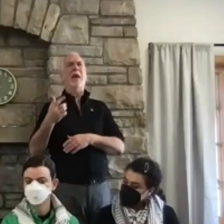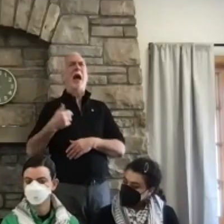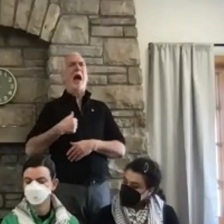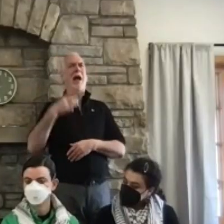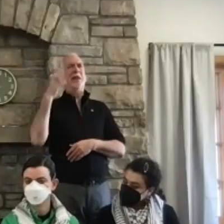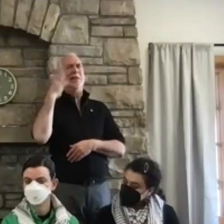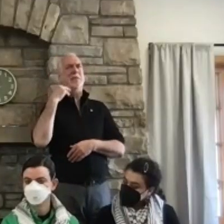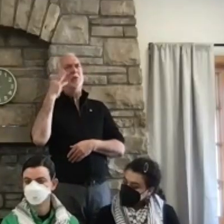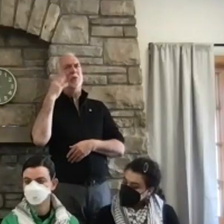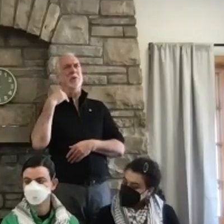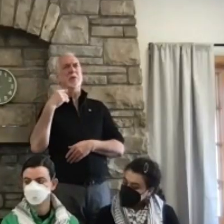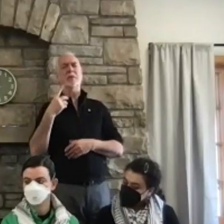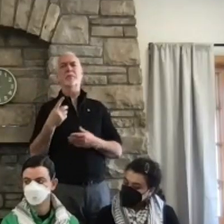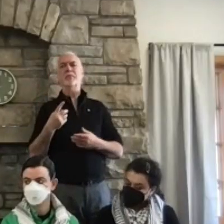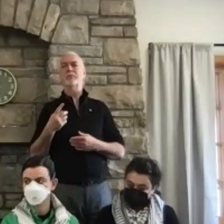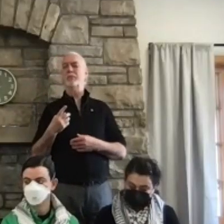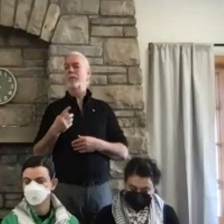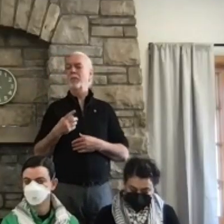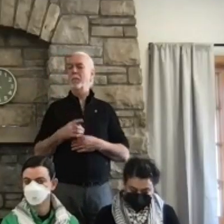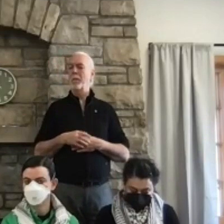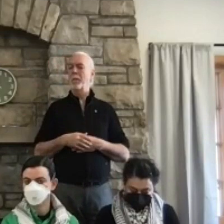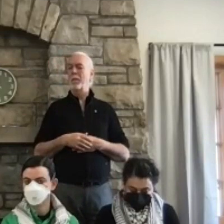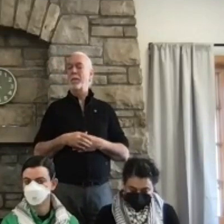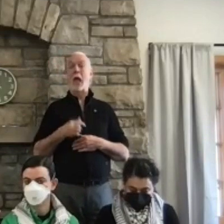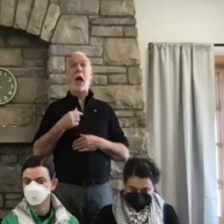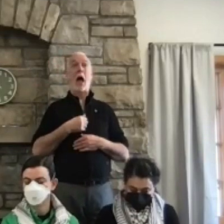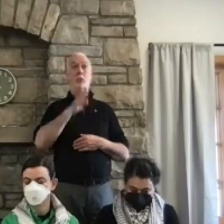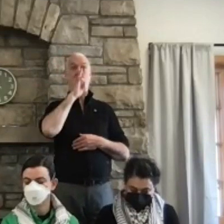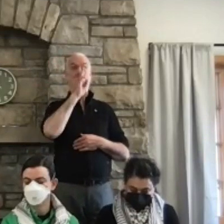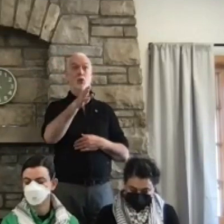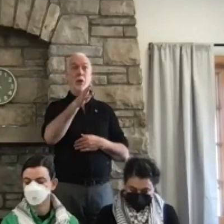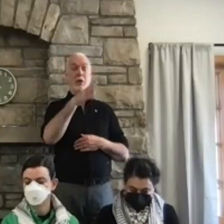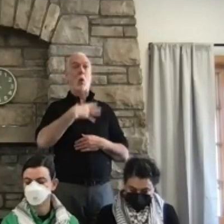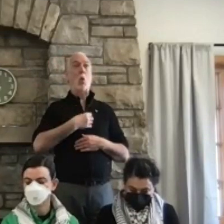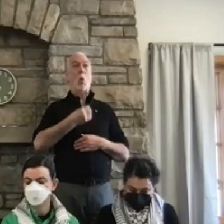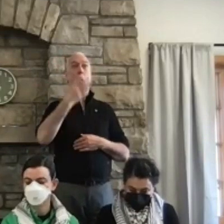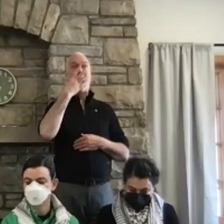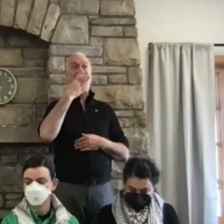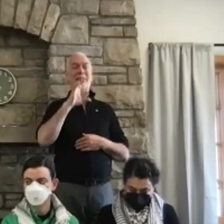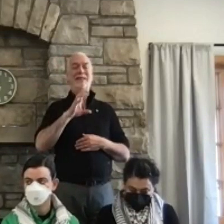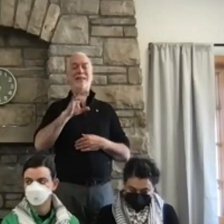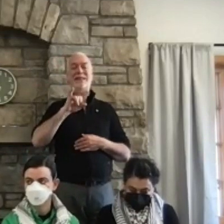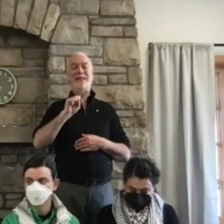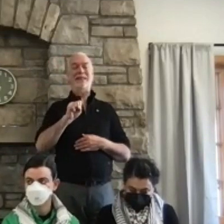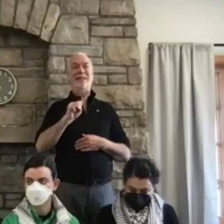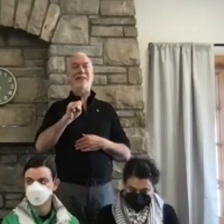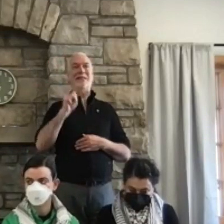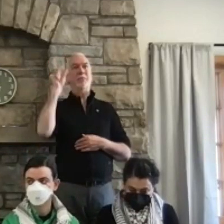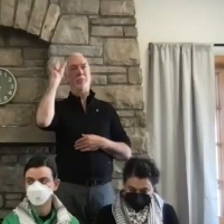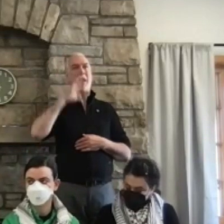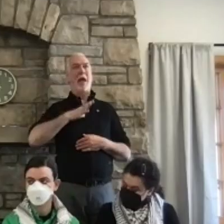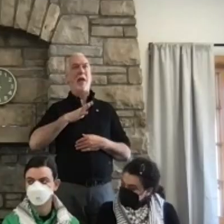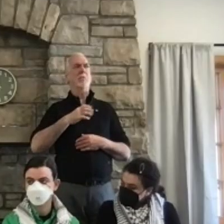experienced, I'm gonna keep it above, I'm a straight white male, cis male. And there are many parts of